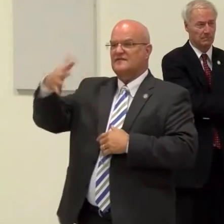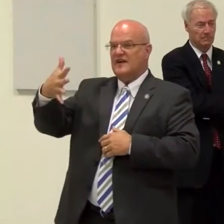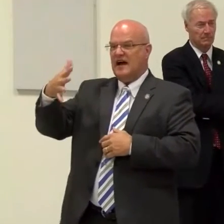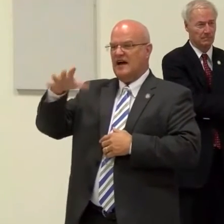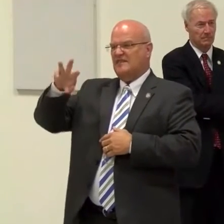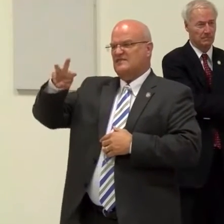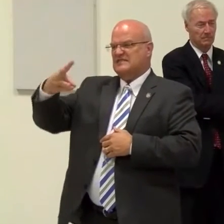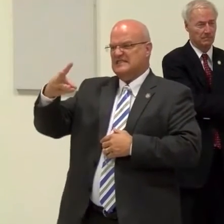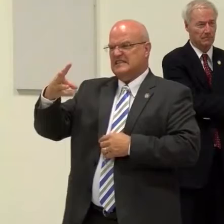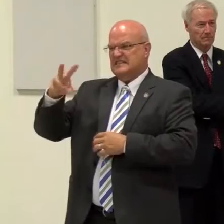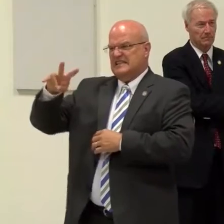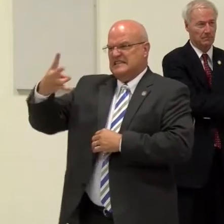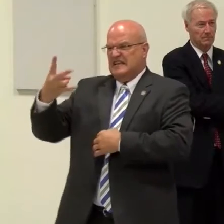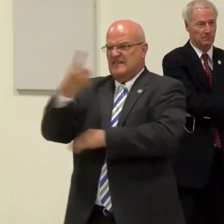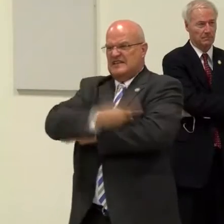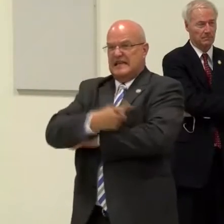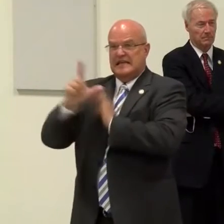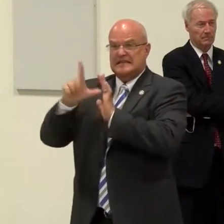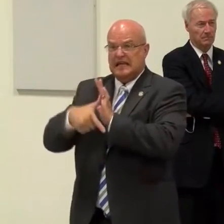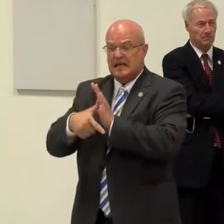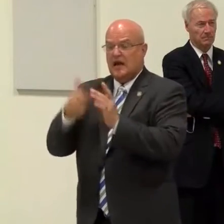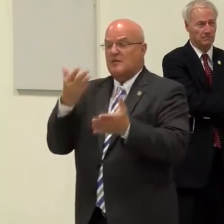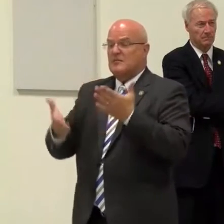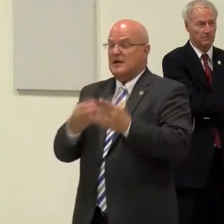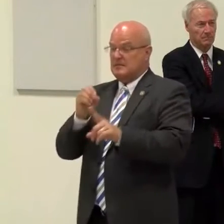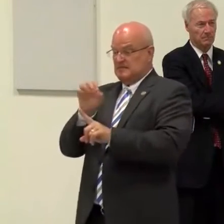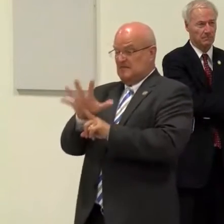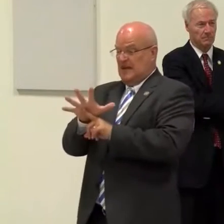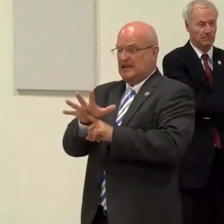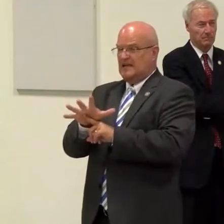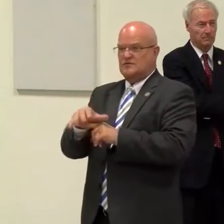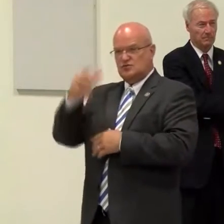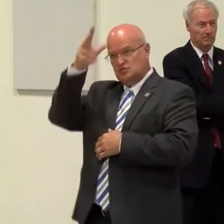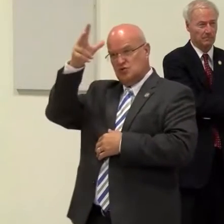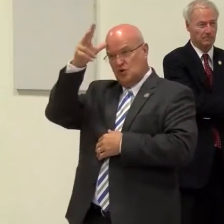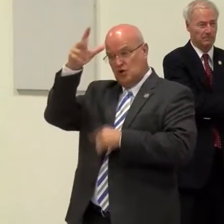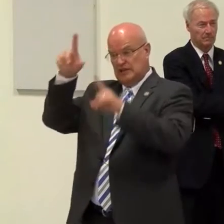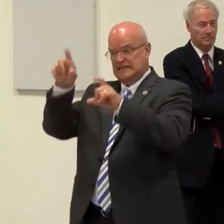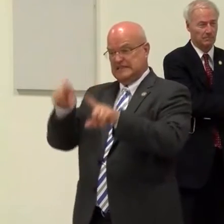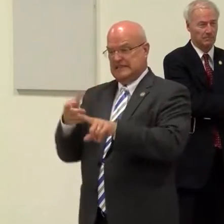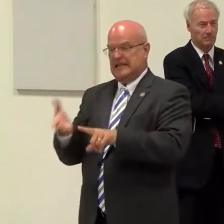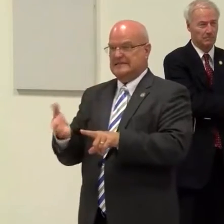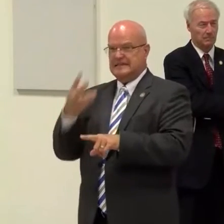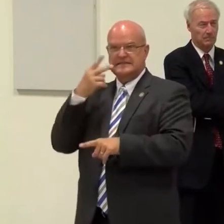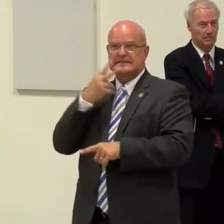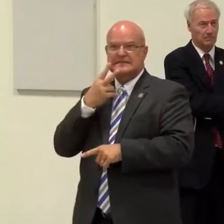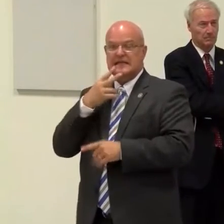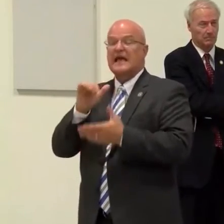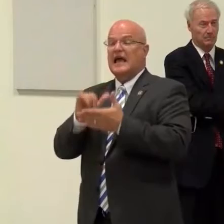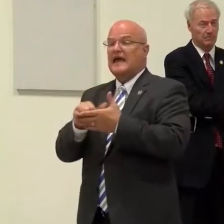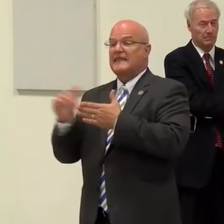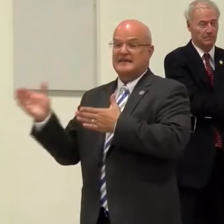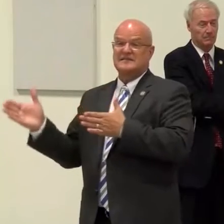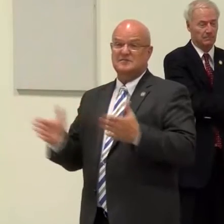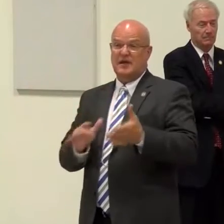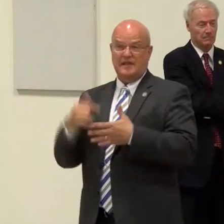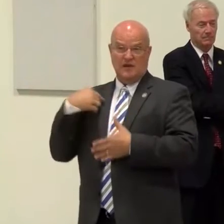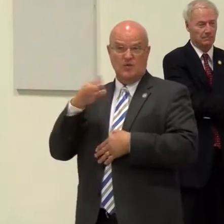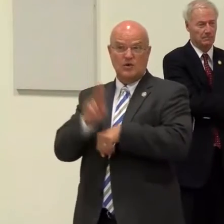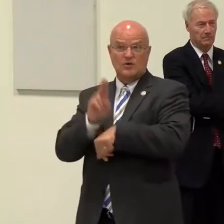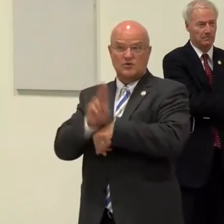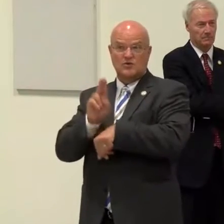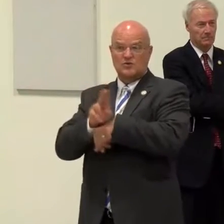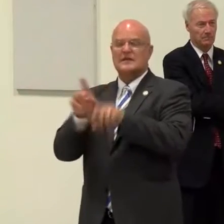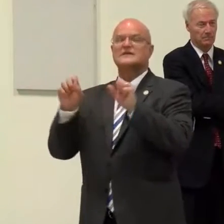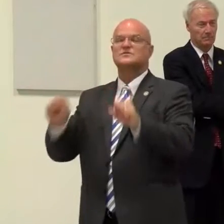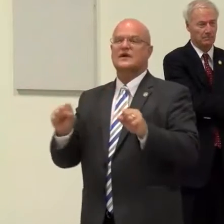7 days later because they may actually have been infected. It was just too early to tell. And that is a strategy that we will use